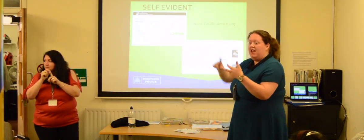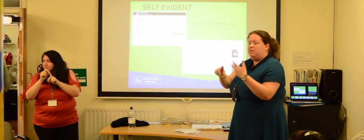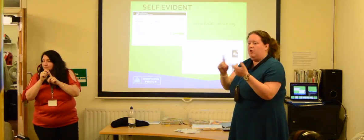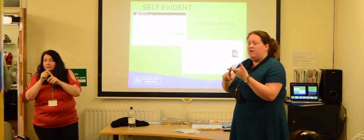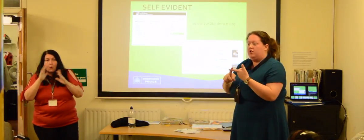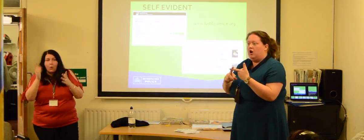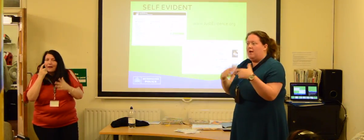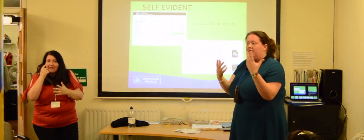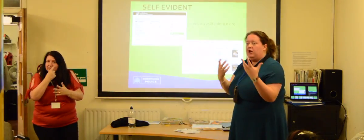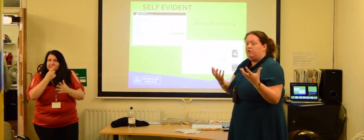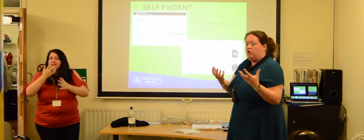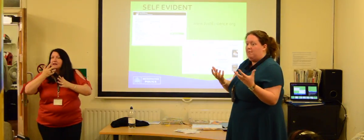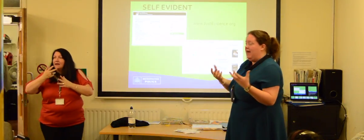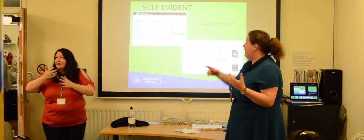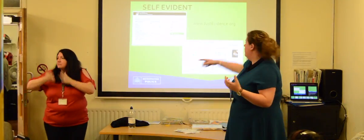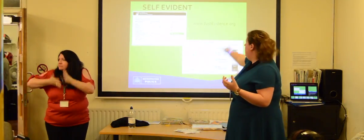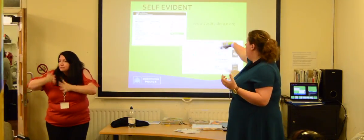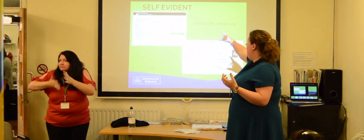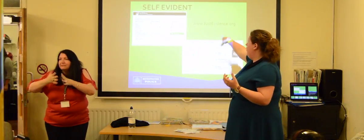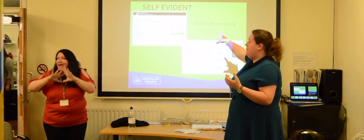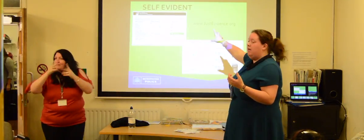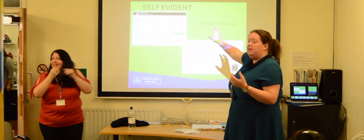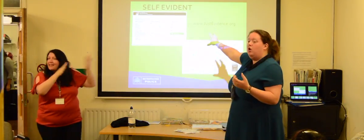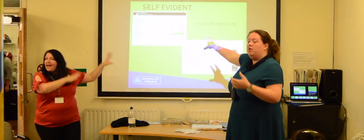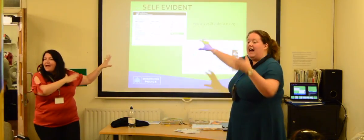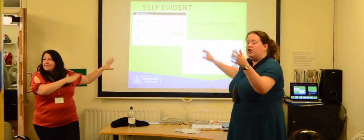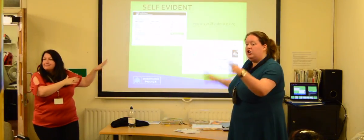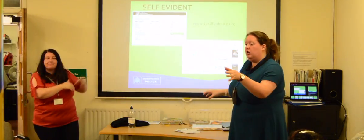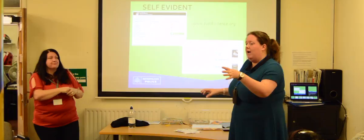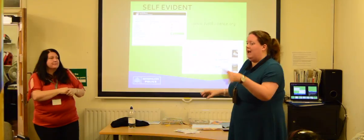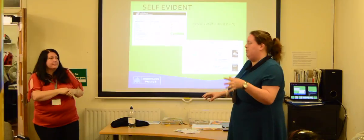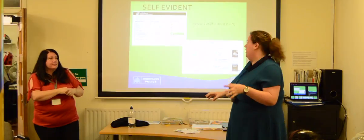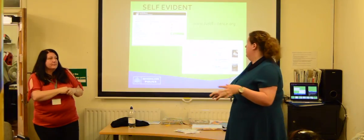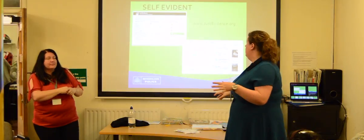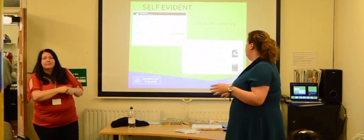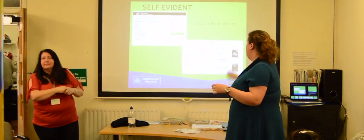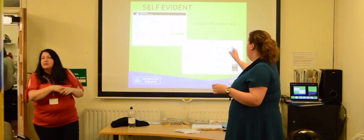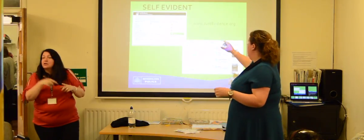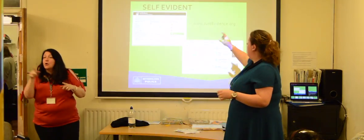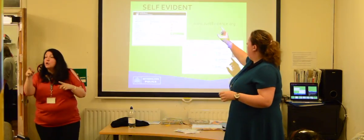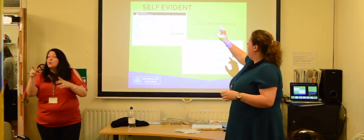your statement, your video, anything you've done or made, is all available to us and you at any point.